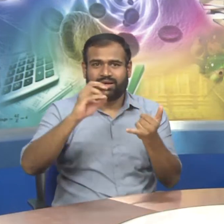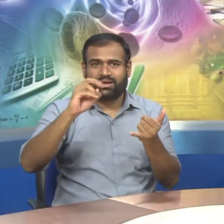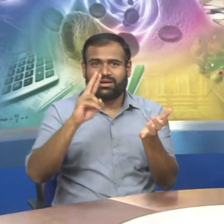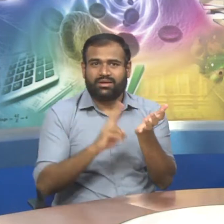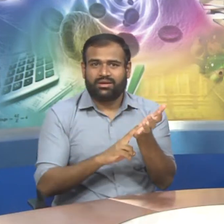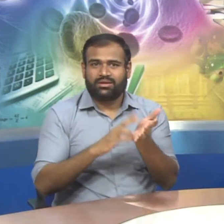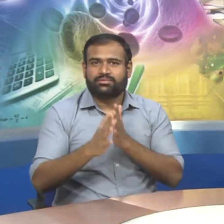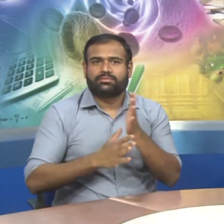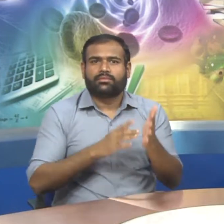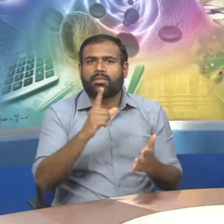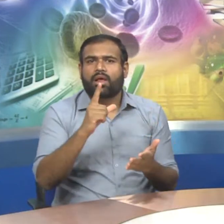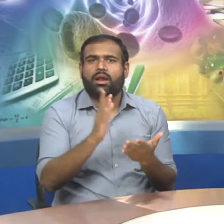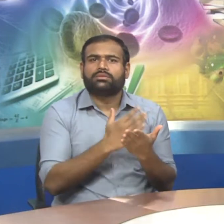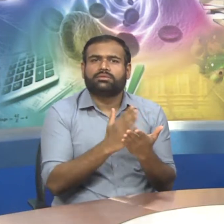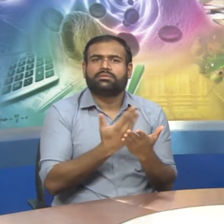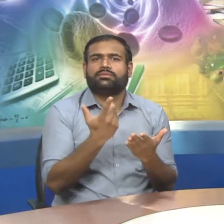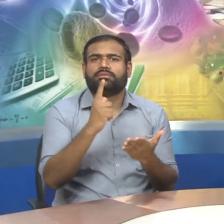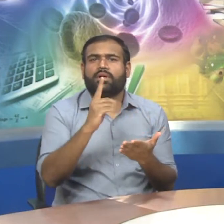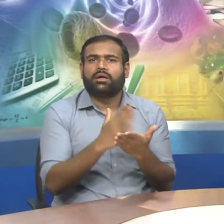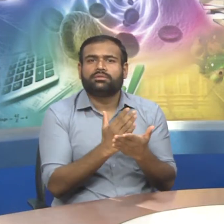Next is lesson.